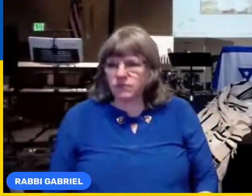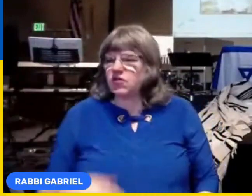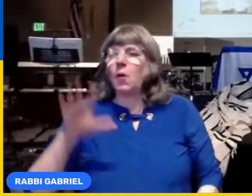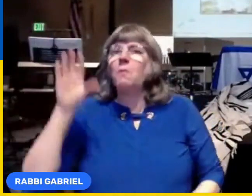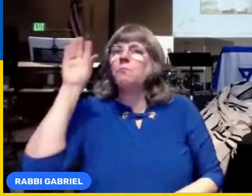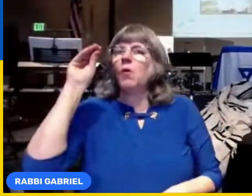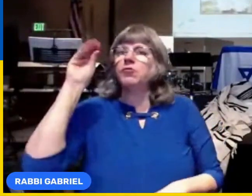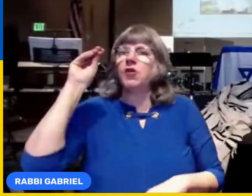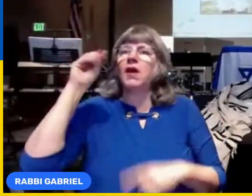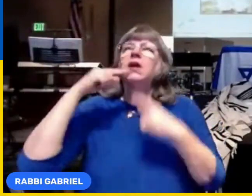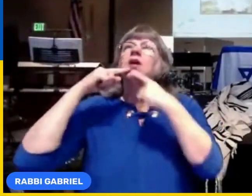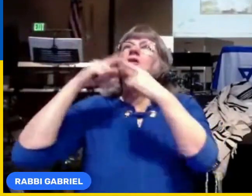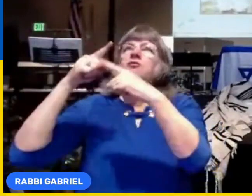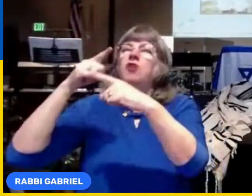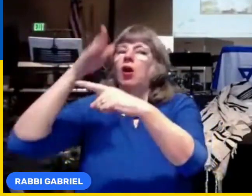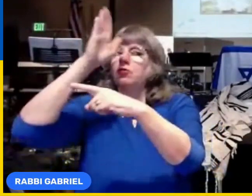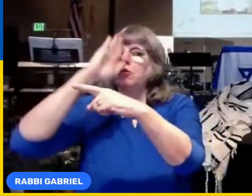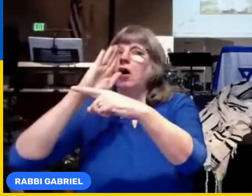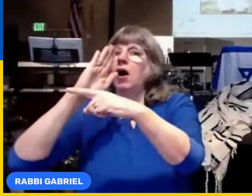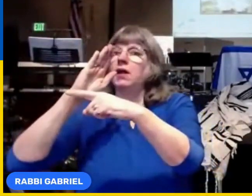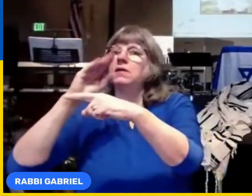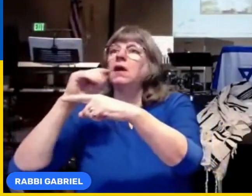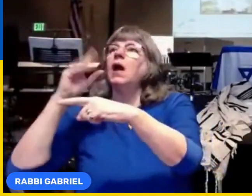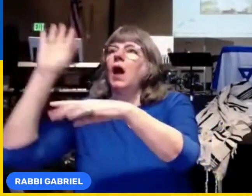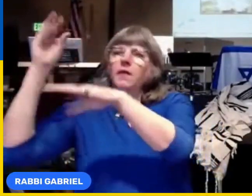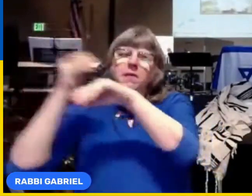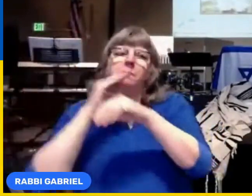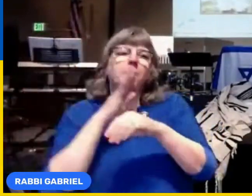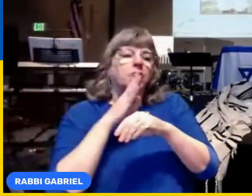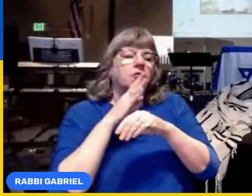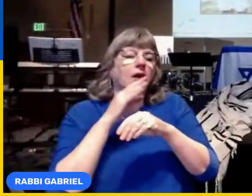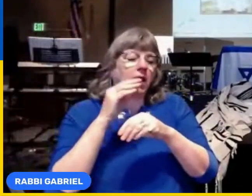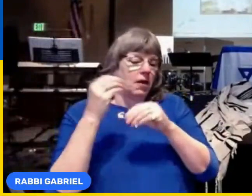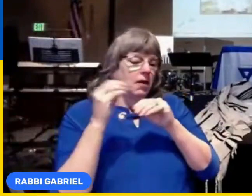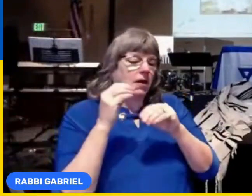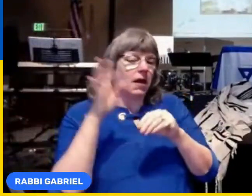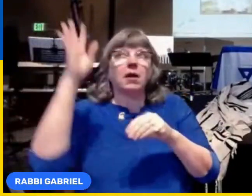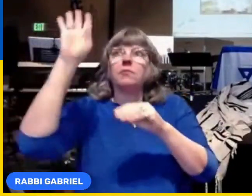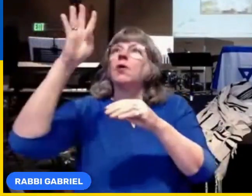of many waters, like the great sound of a trumpet.